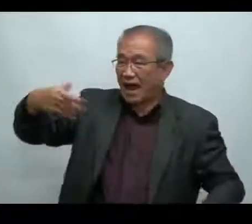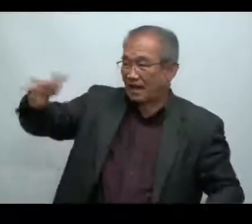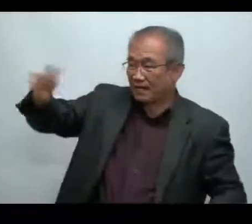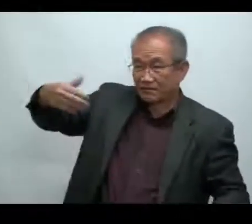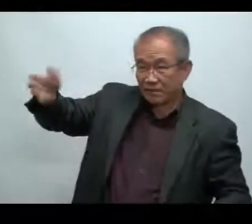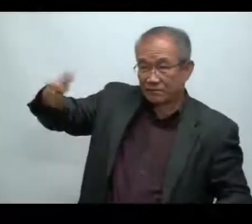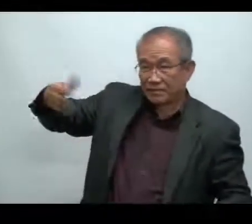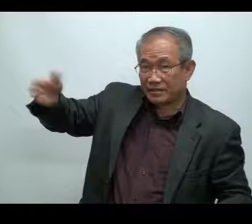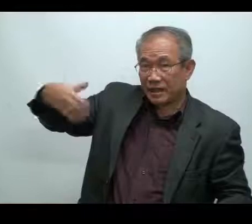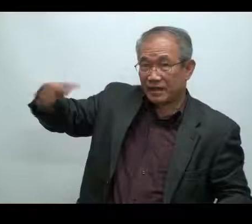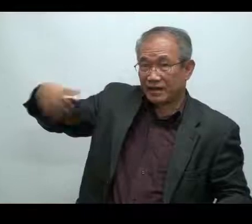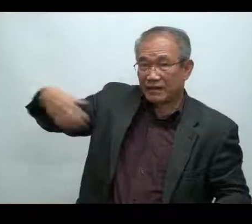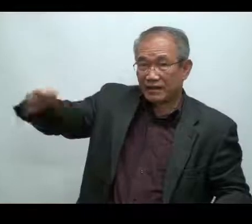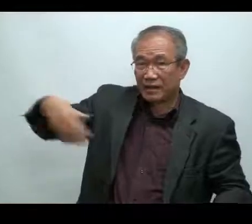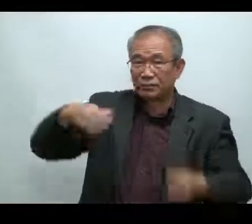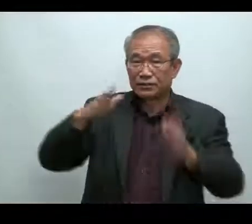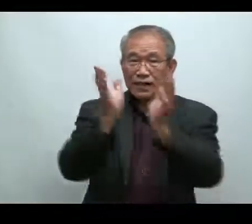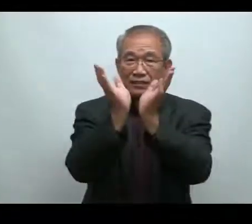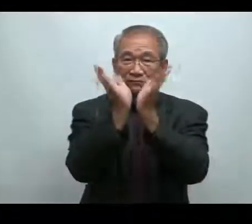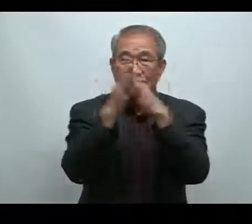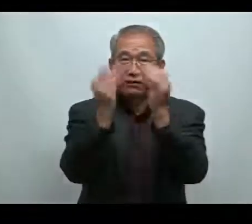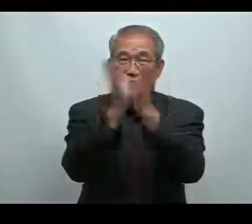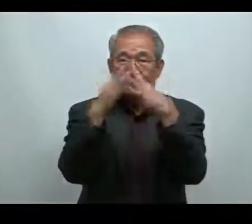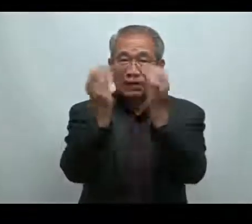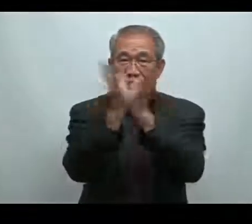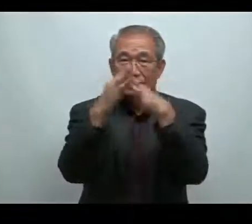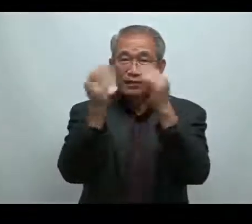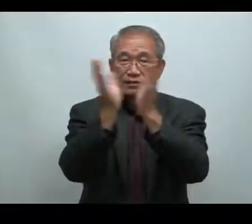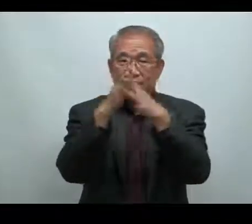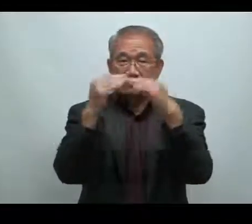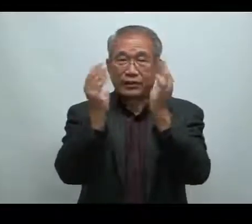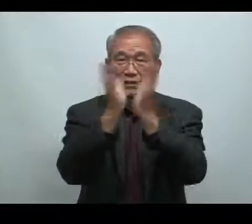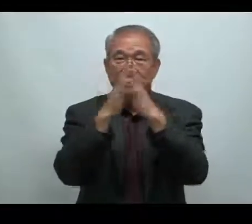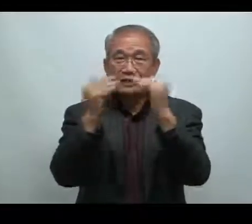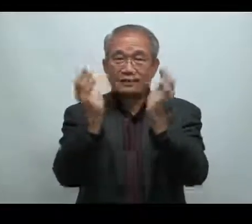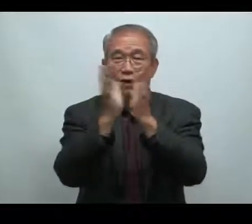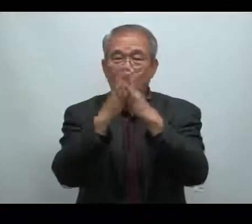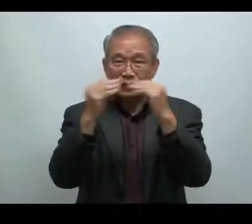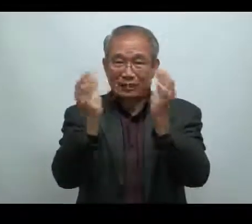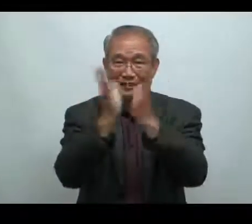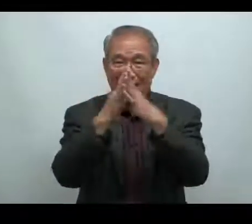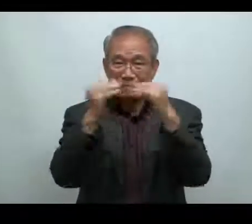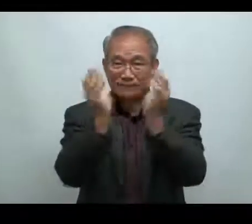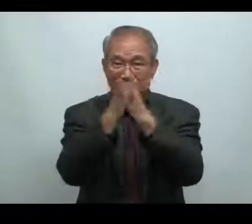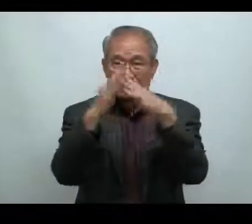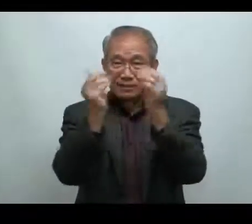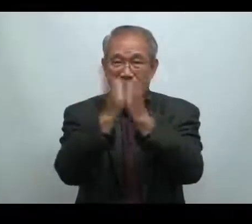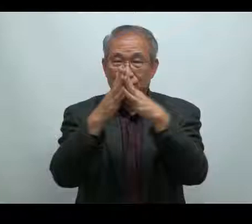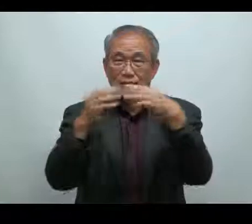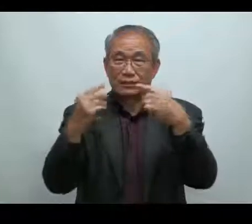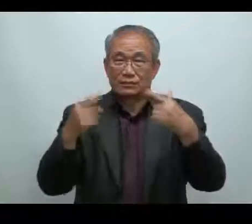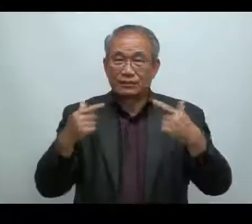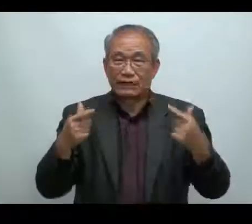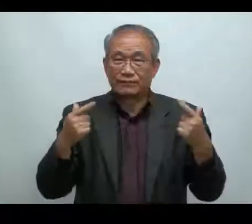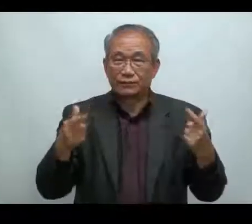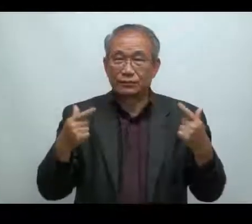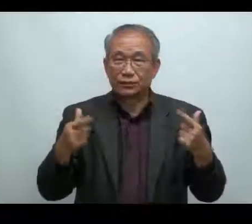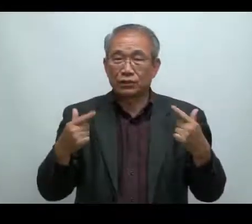flag, flips in air, and both sides flip on each other, creating a tone, a sound. Therefore, we do not call